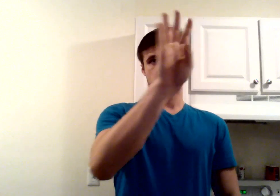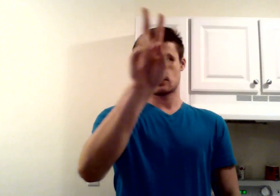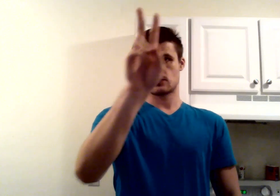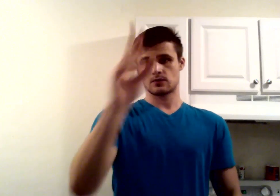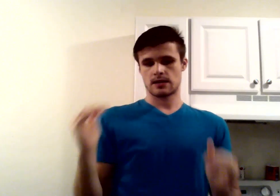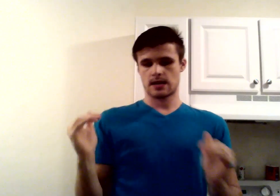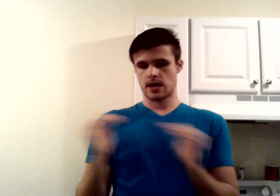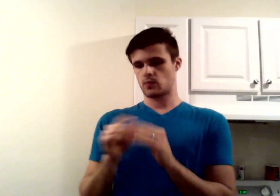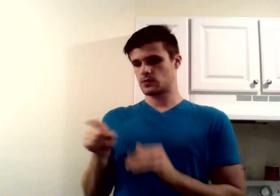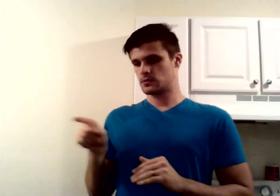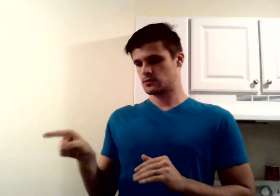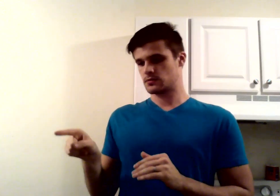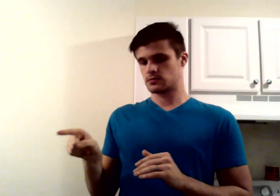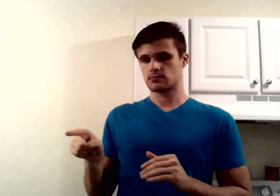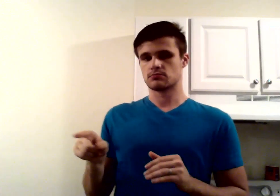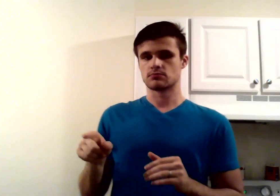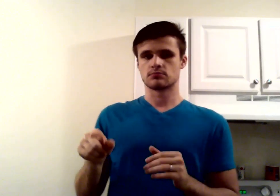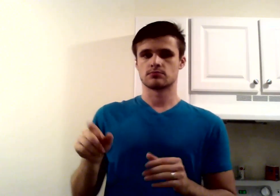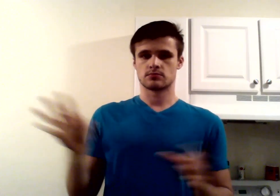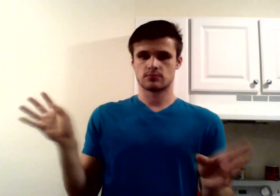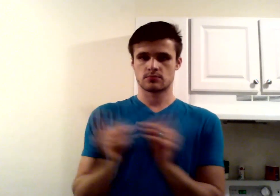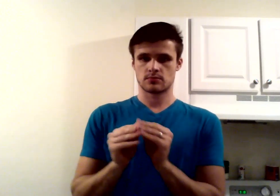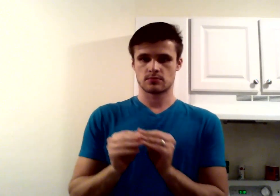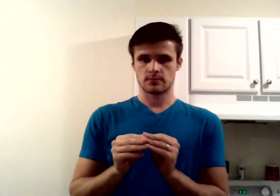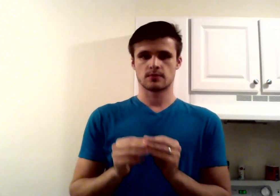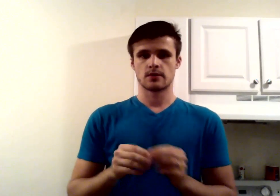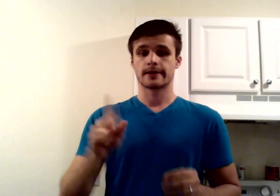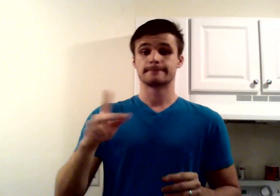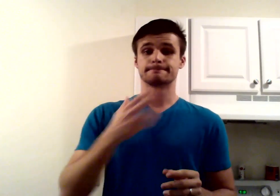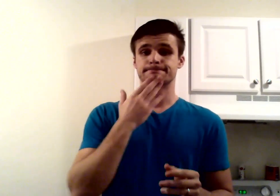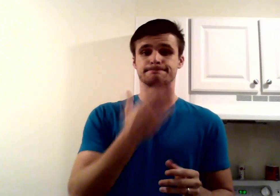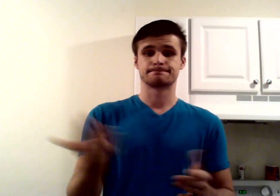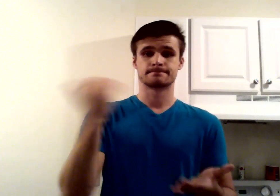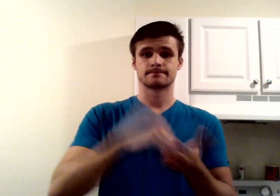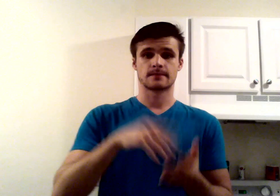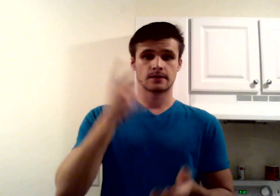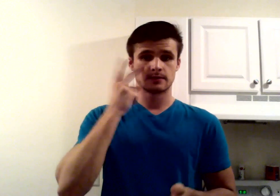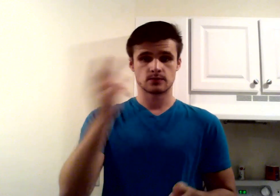around my channel. Click right here, please. Thank you again. Thumbs up. I will see you next time. Bye-bye.